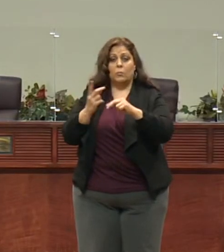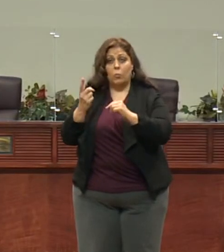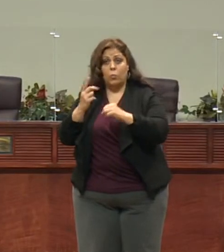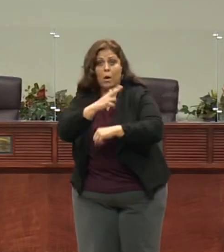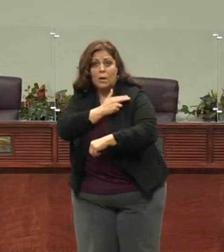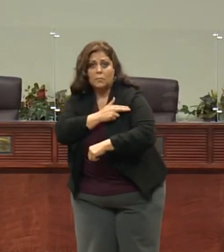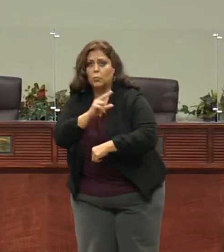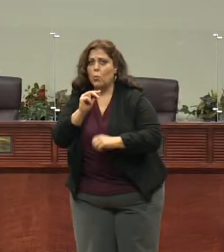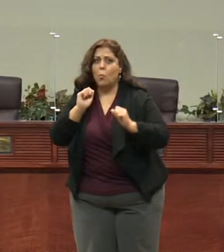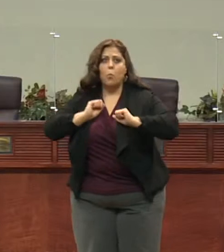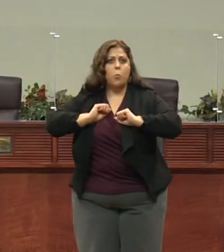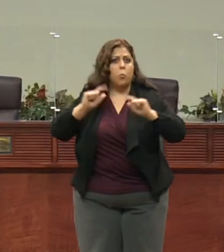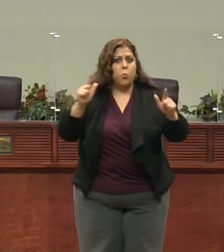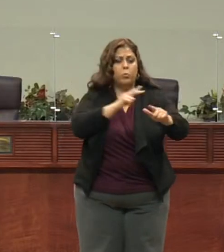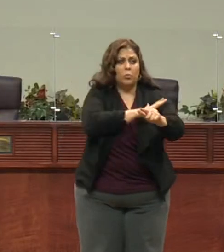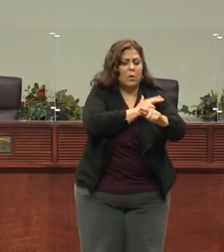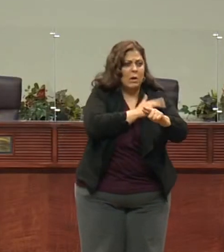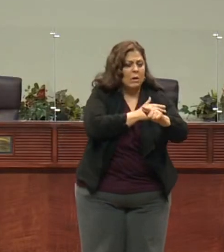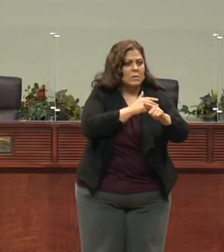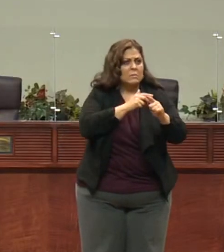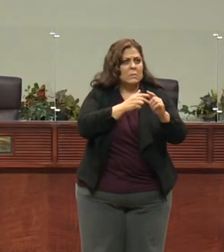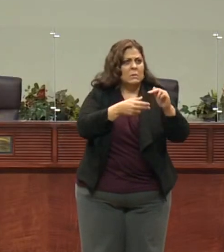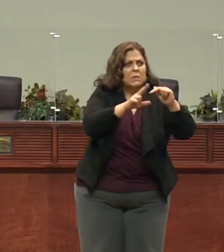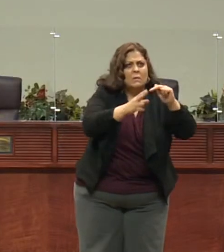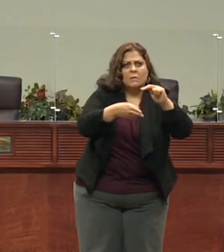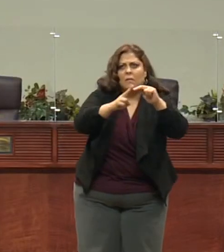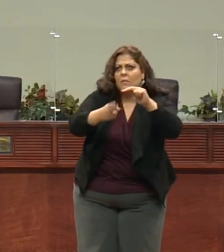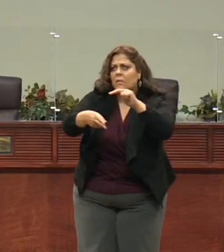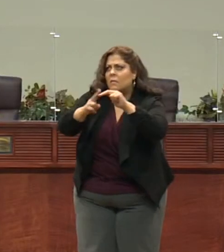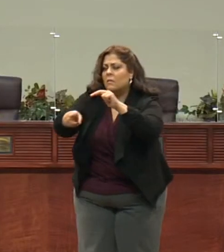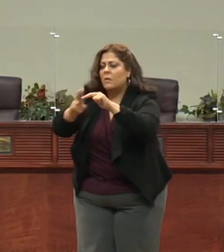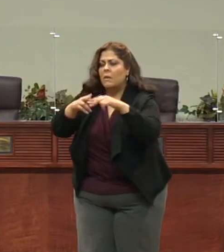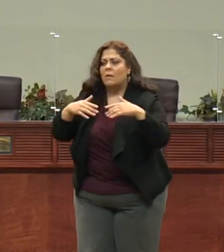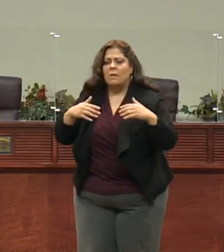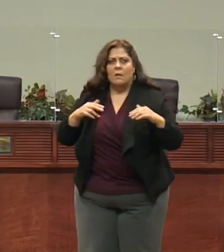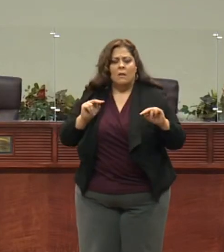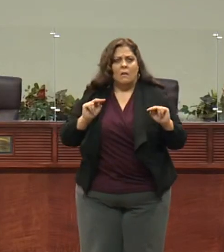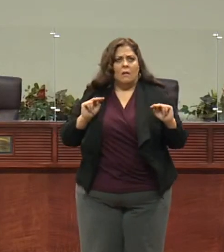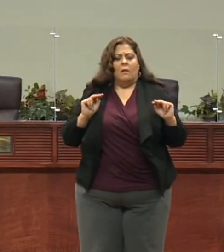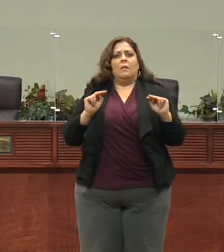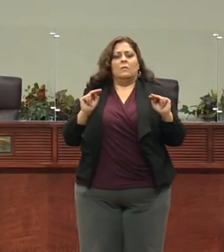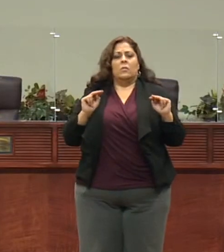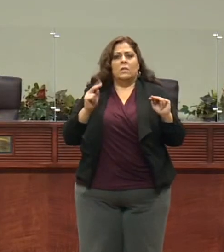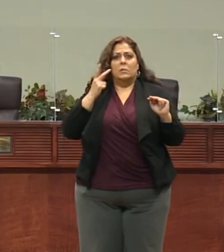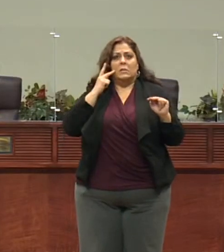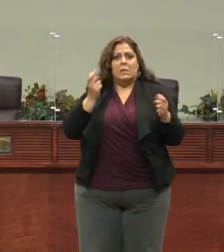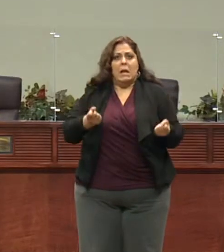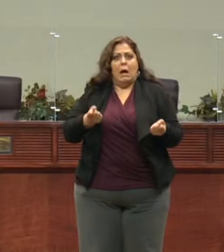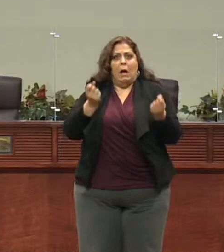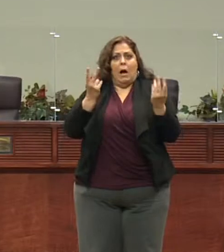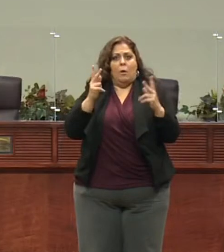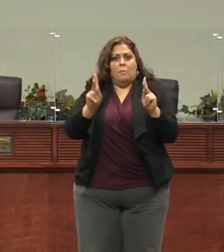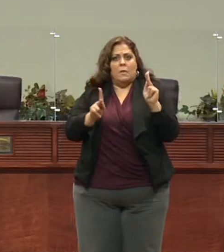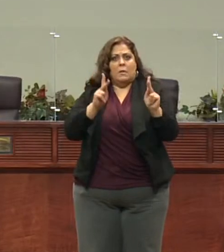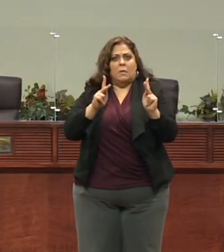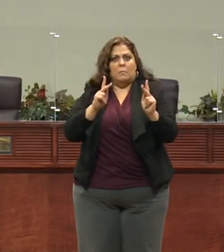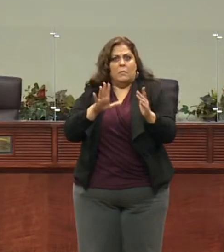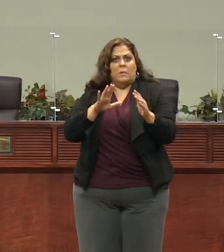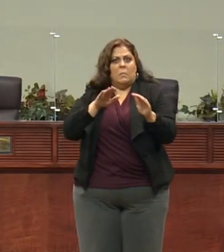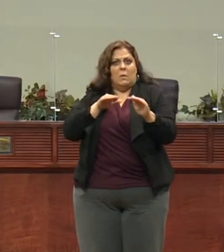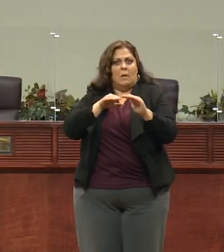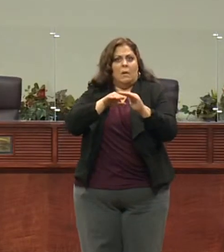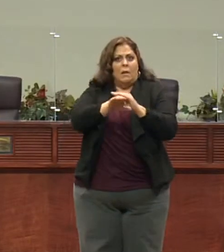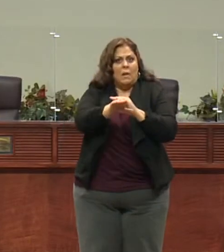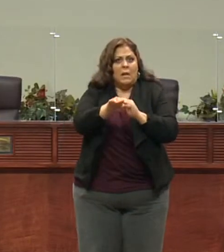are approaching an all-time high in terms of our inpatient number of COVID-19